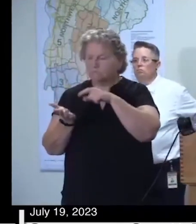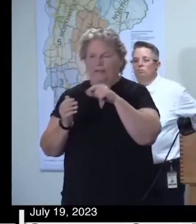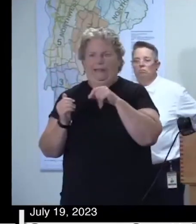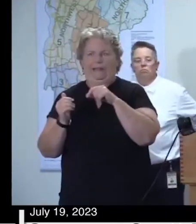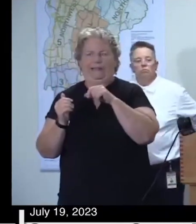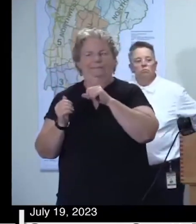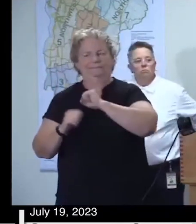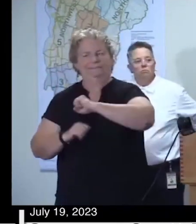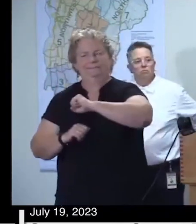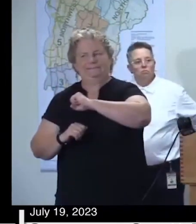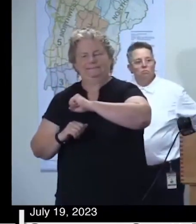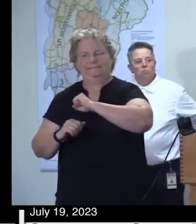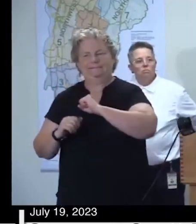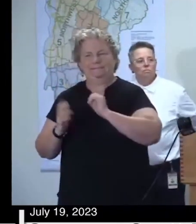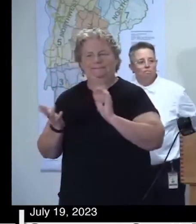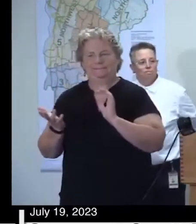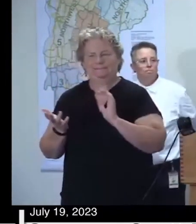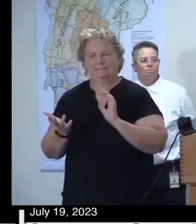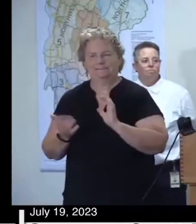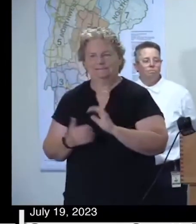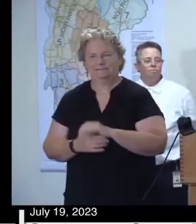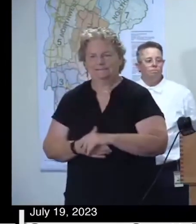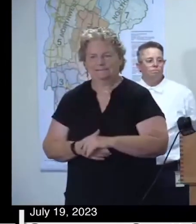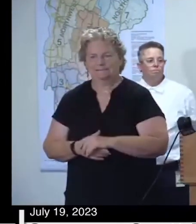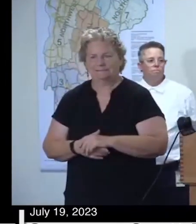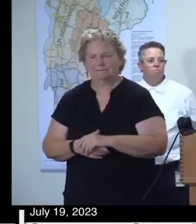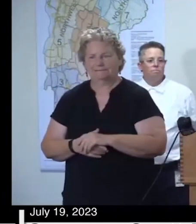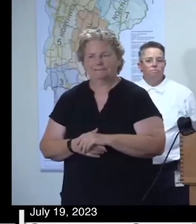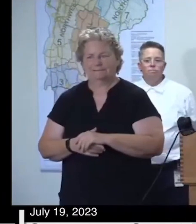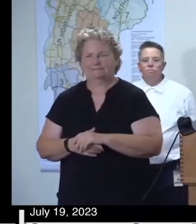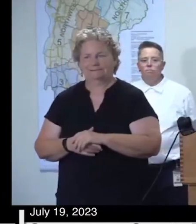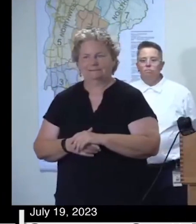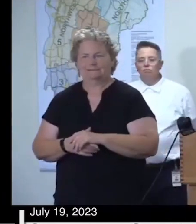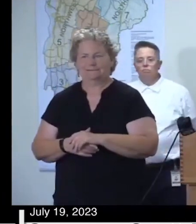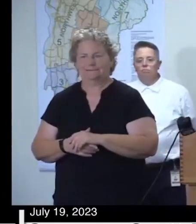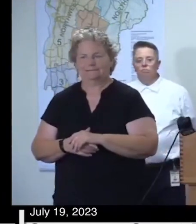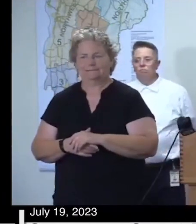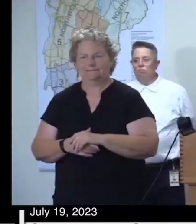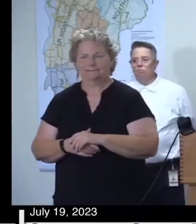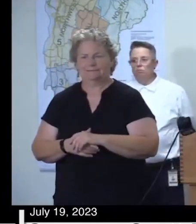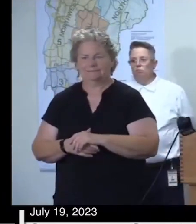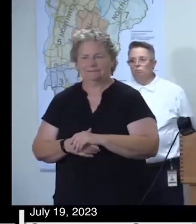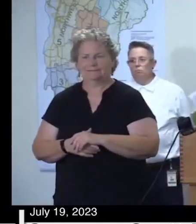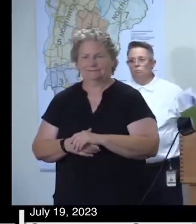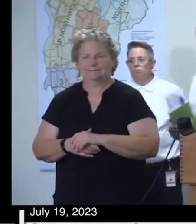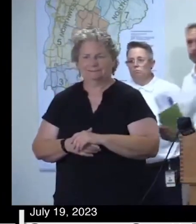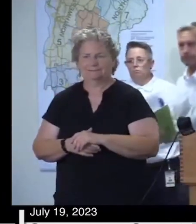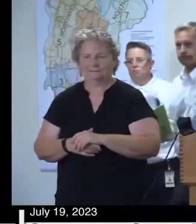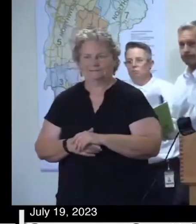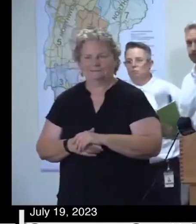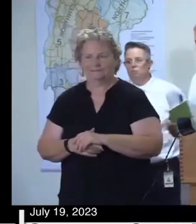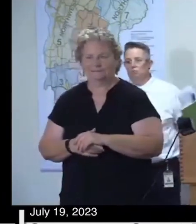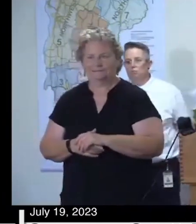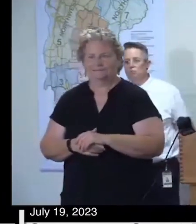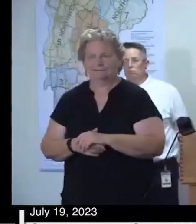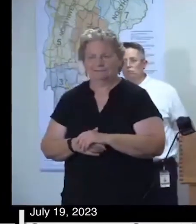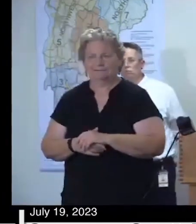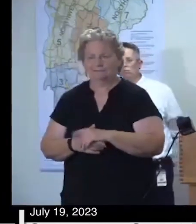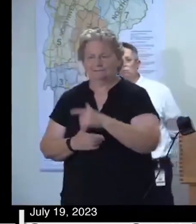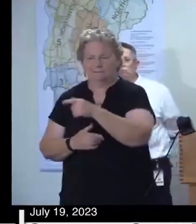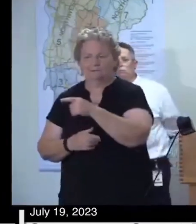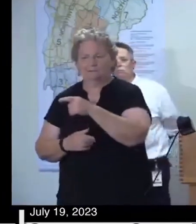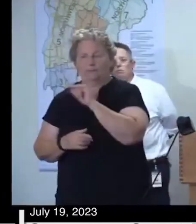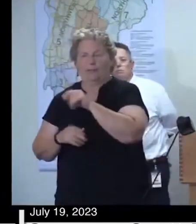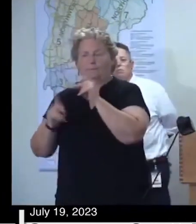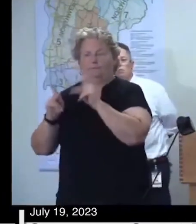out there who take advantage of the situation on our public. Thank you, sir. Will FEMA ever reach out via phone